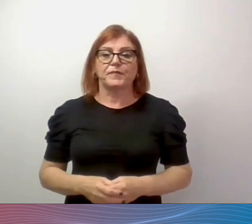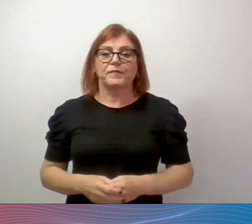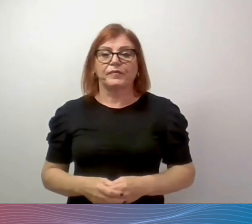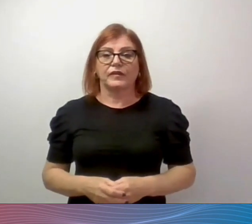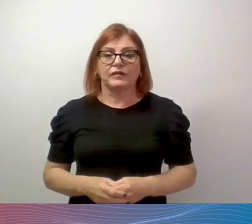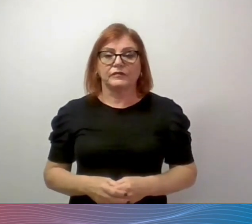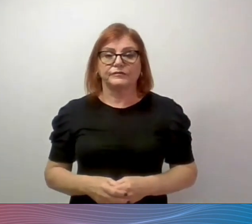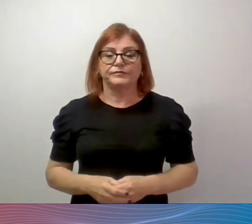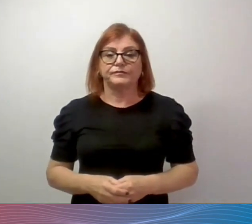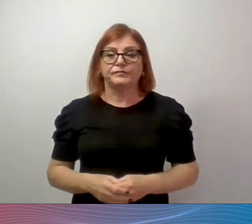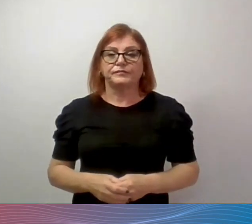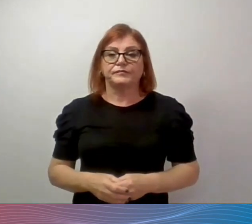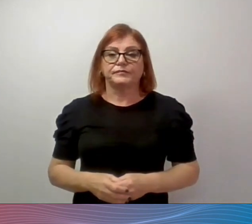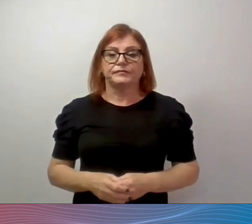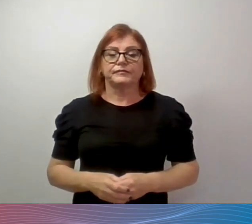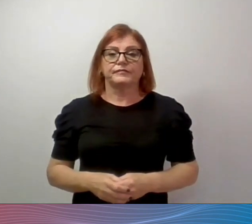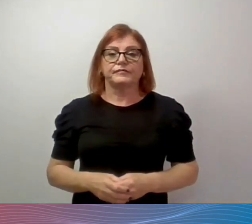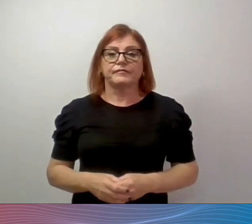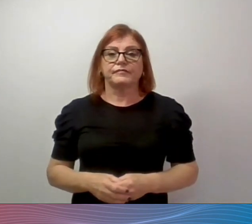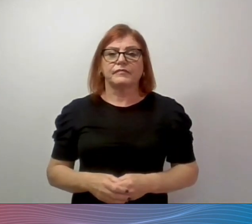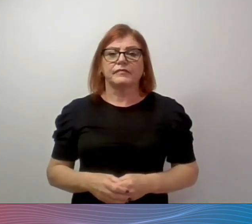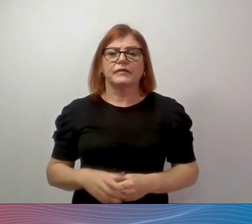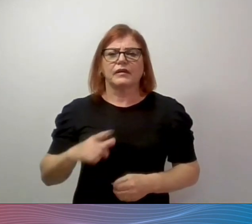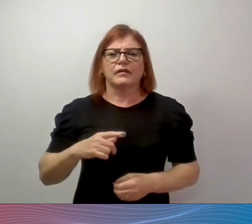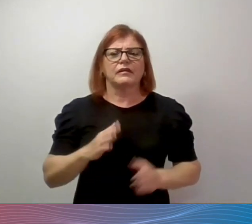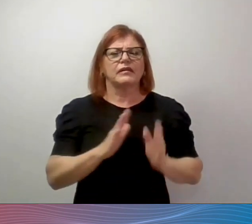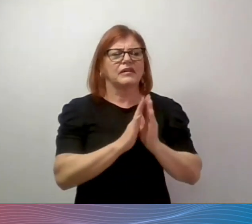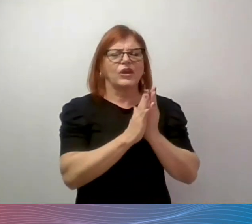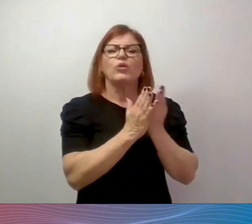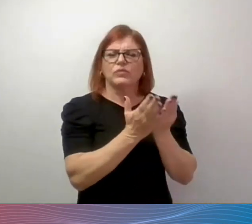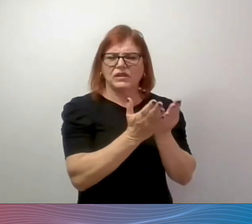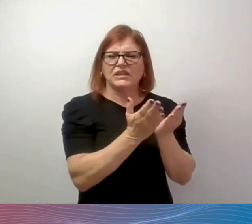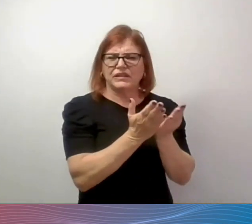Acho que tem um livro que fala assim,